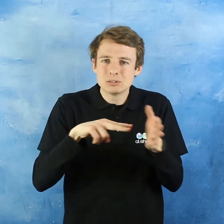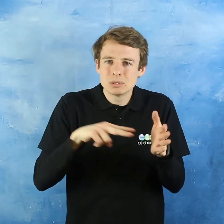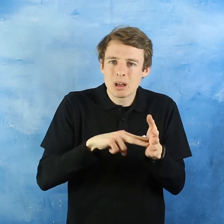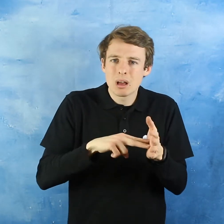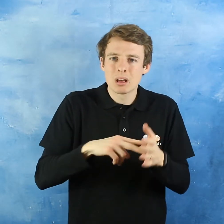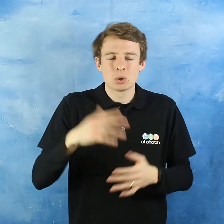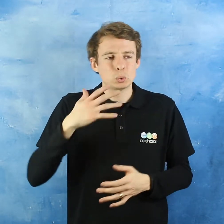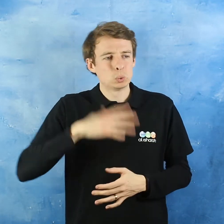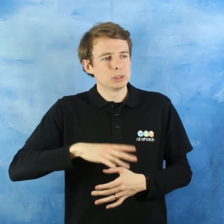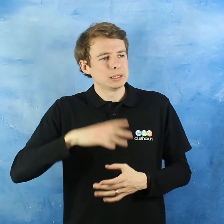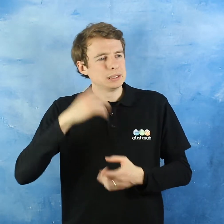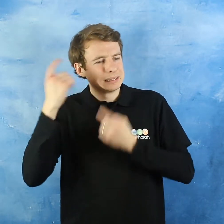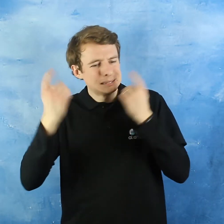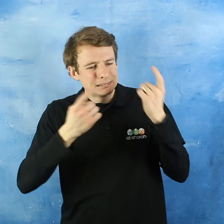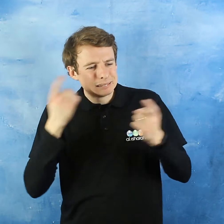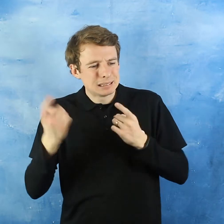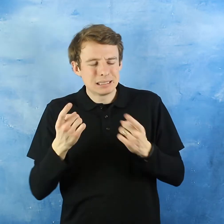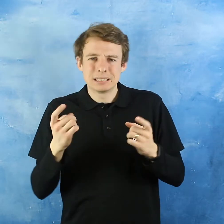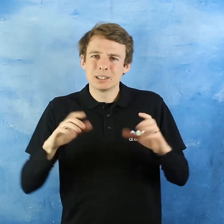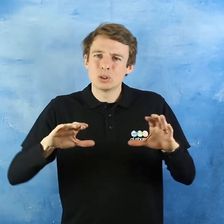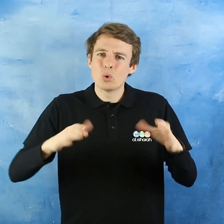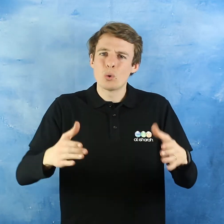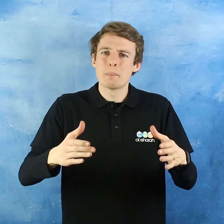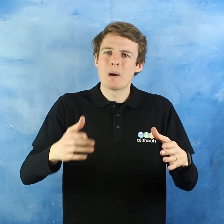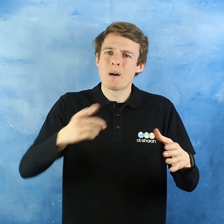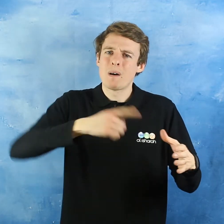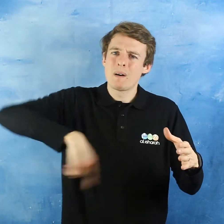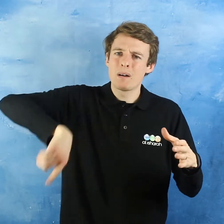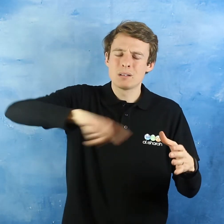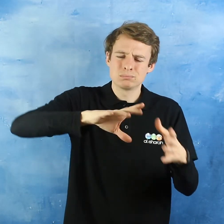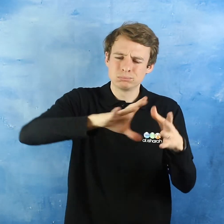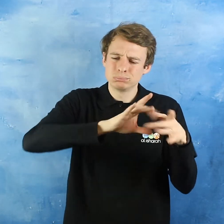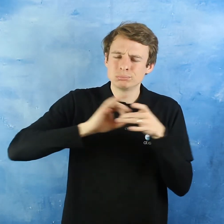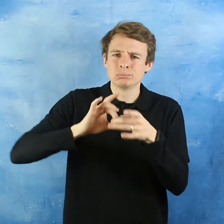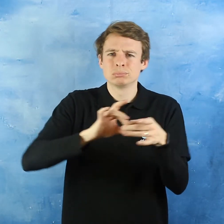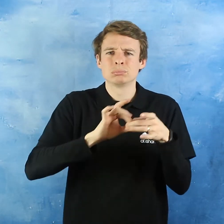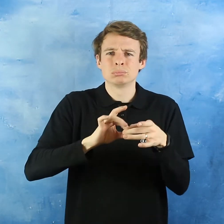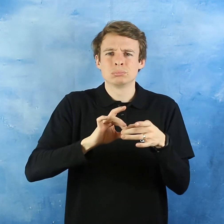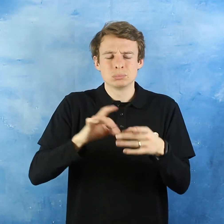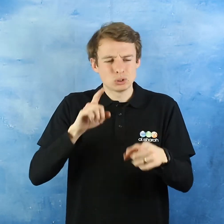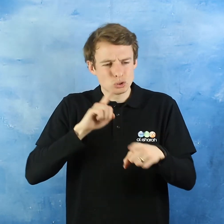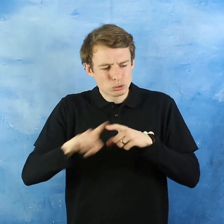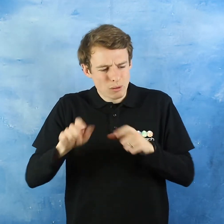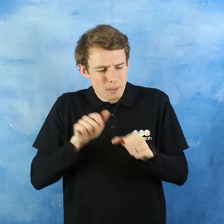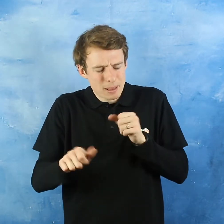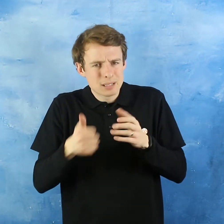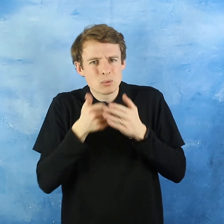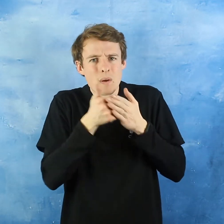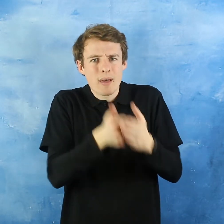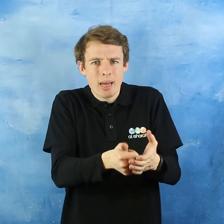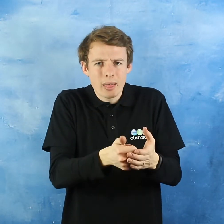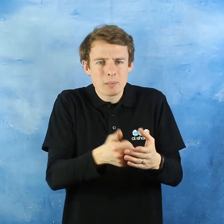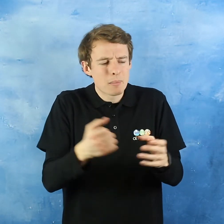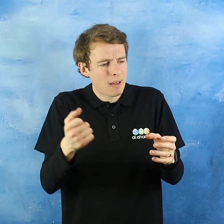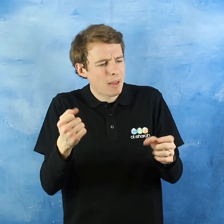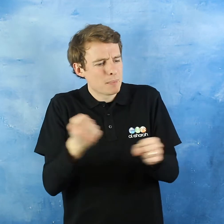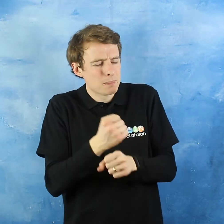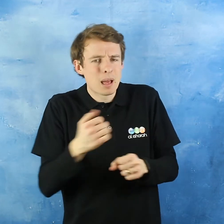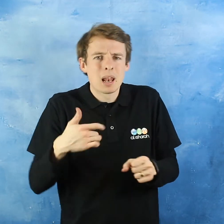a bit of their all this difficult time. May Allah subhanahu wa ta'ala give us tawfiq. That also we try our best to raise